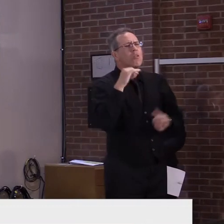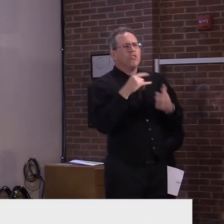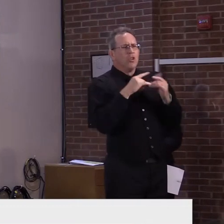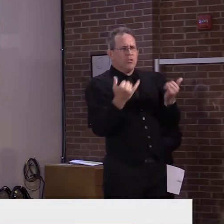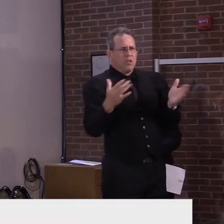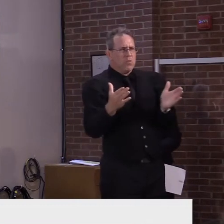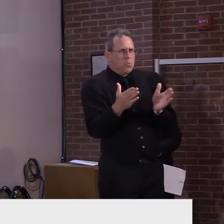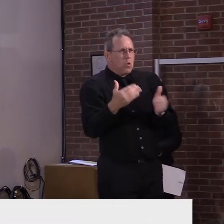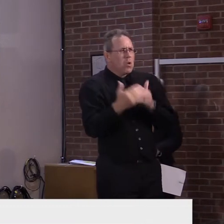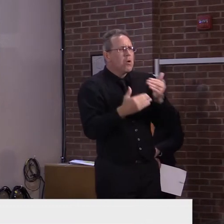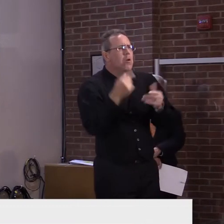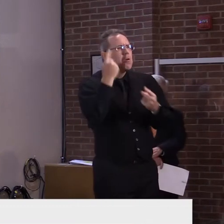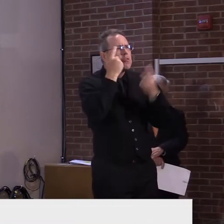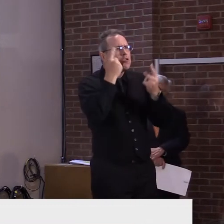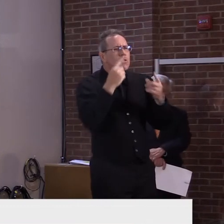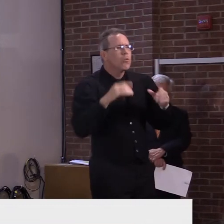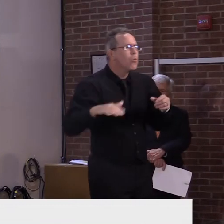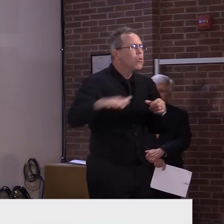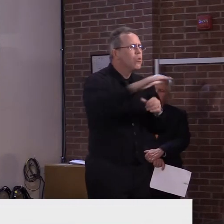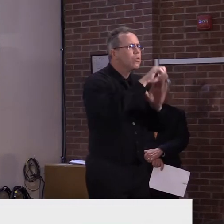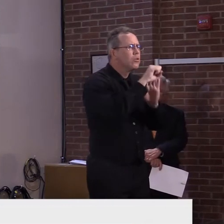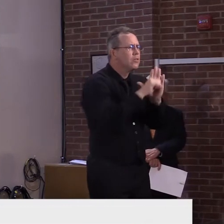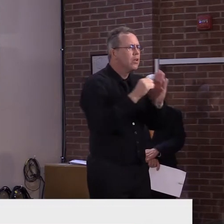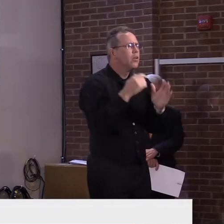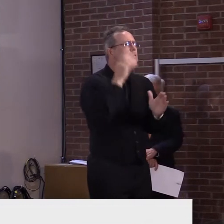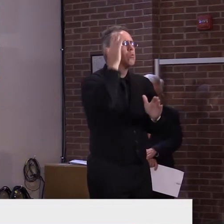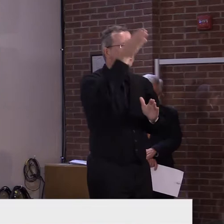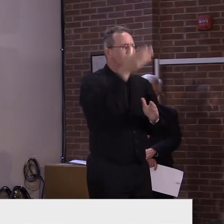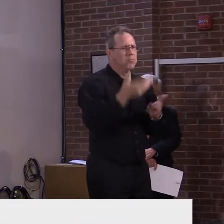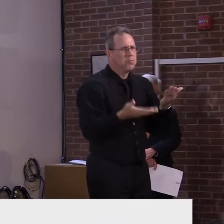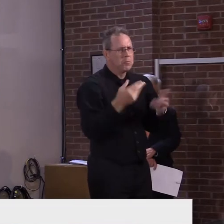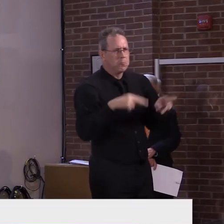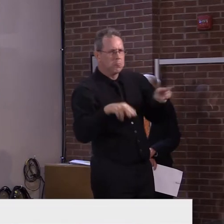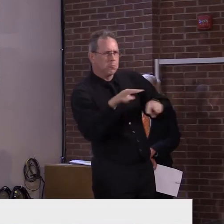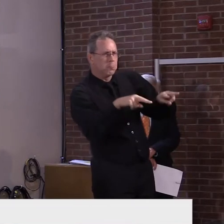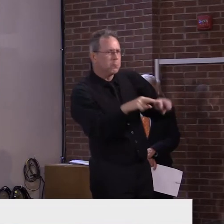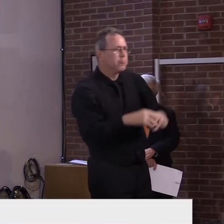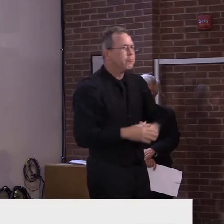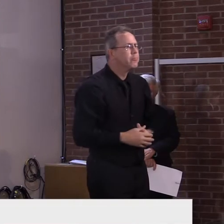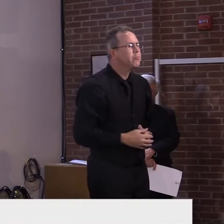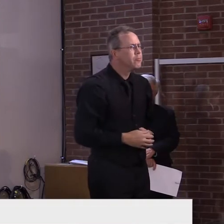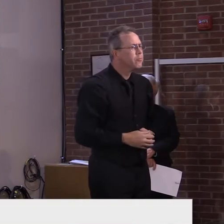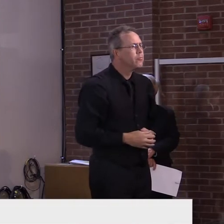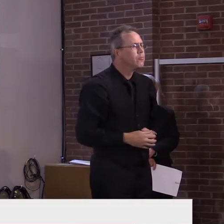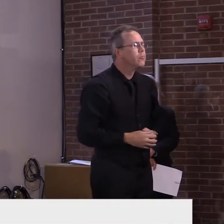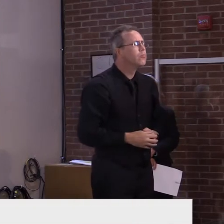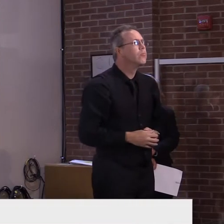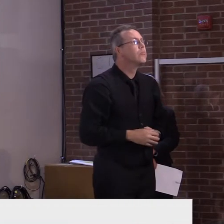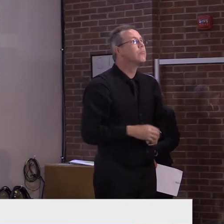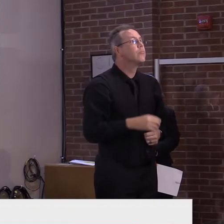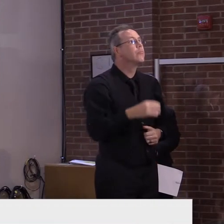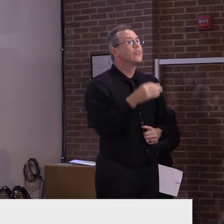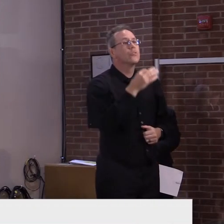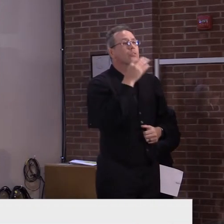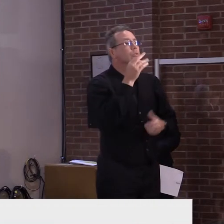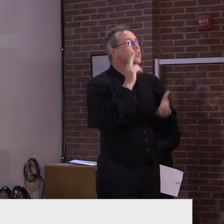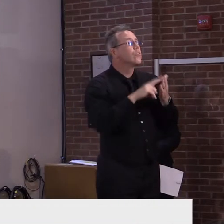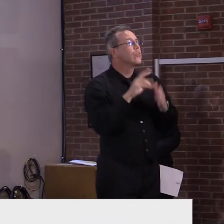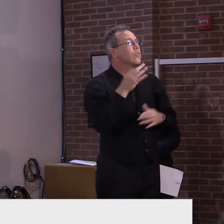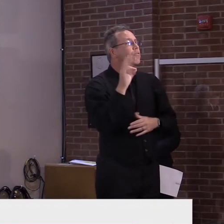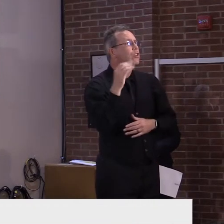Lastly, in a few minutes, Secretary French will provide an update on schools as the new year gets